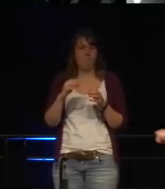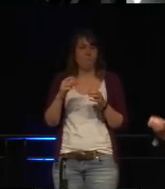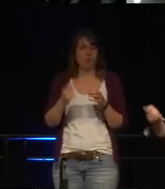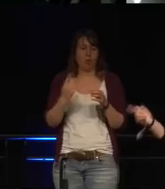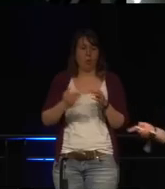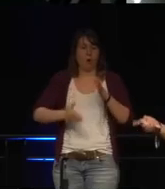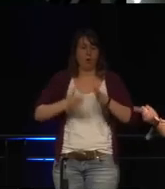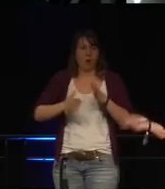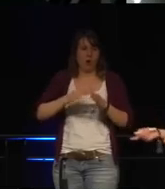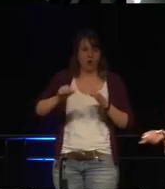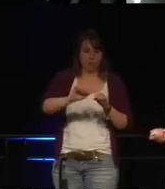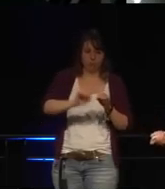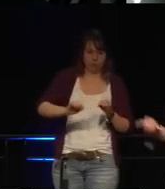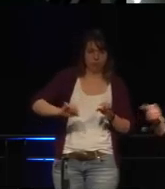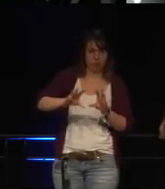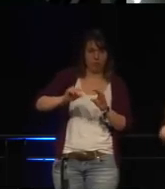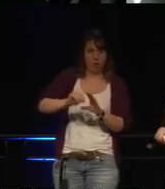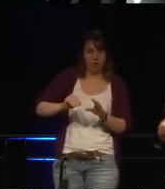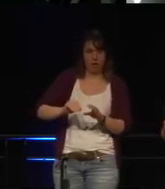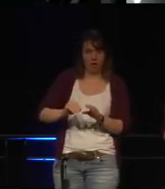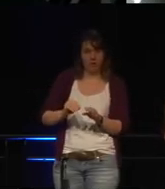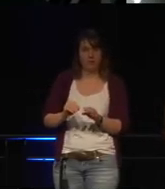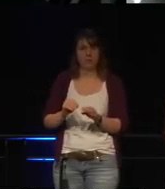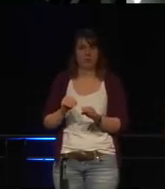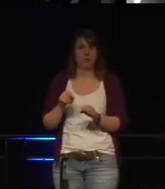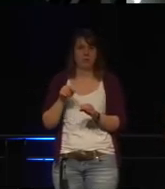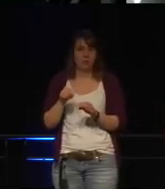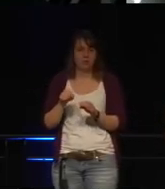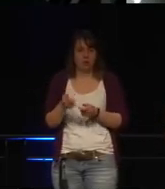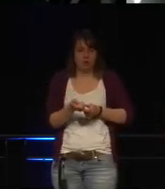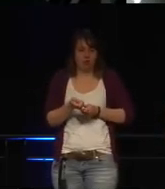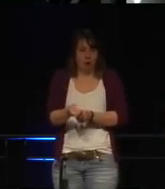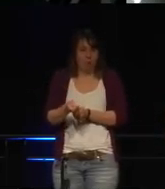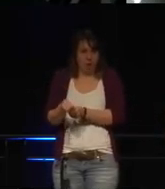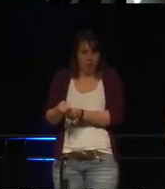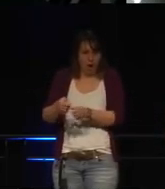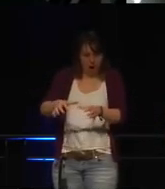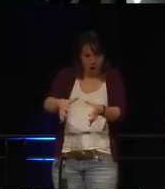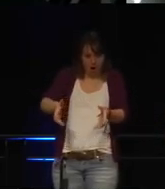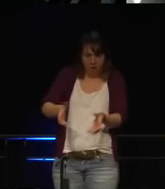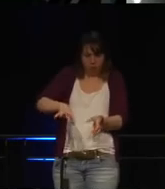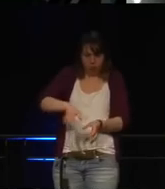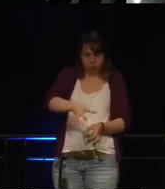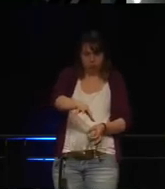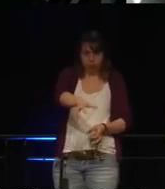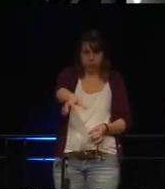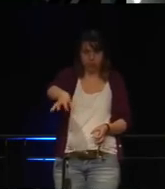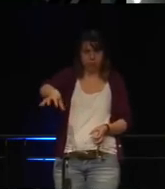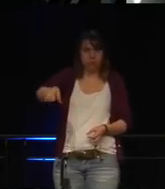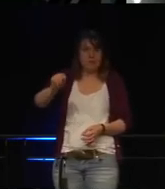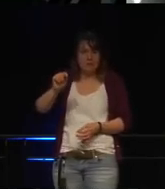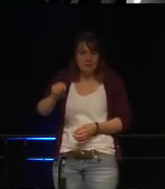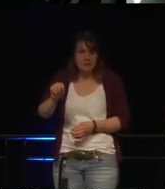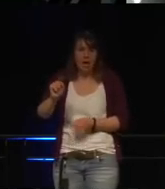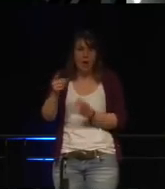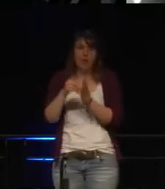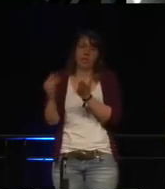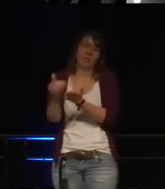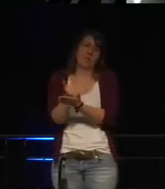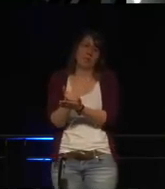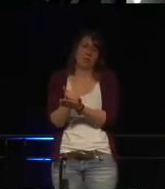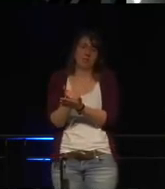is another example from the vacuum robot cleaning machine Roomba, who wanted to sell